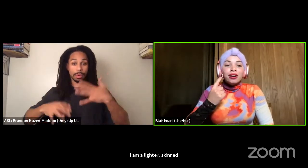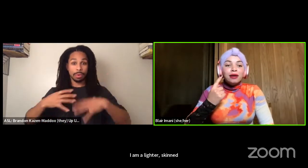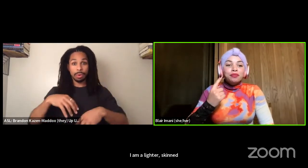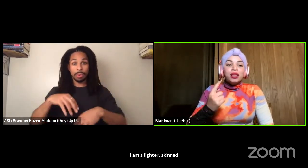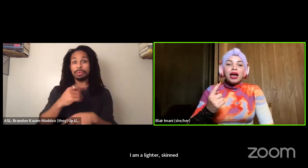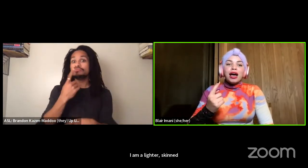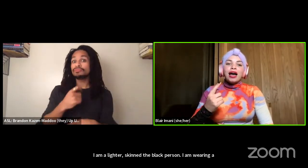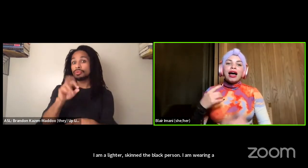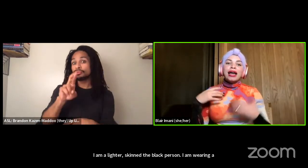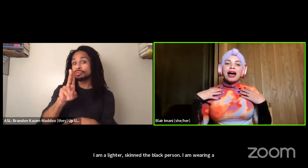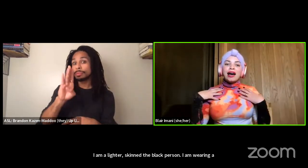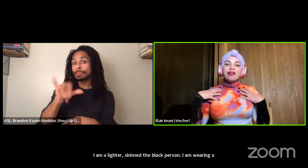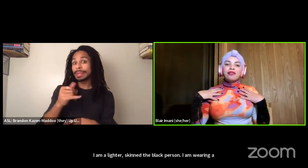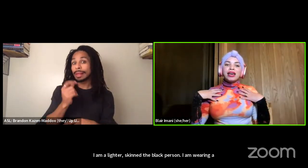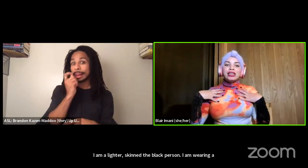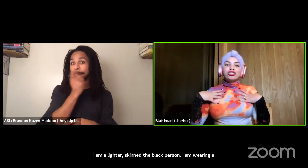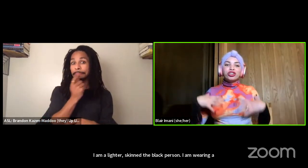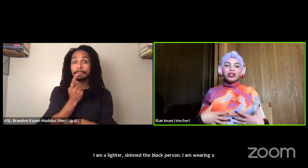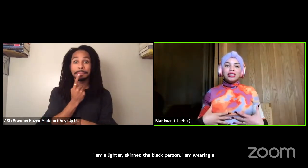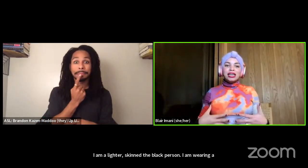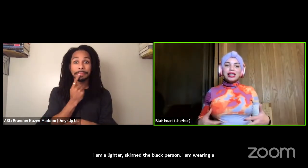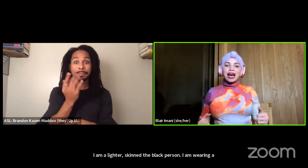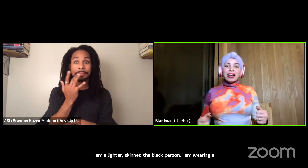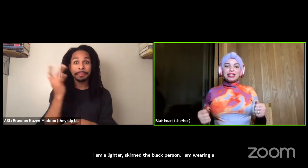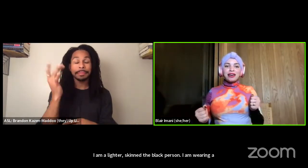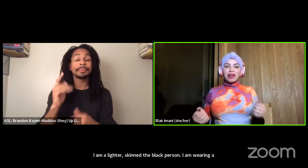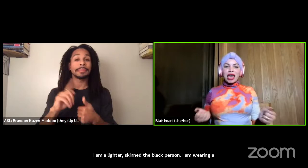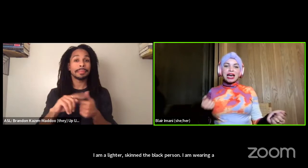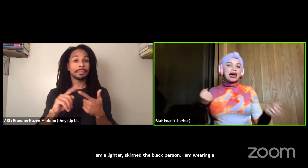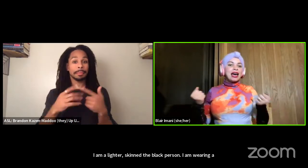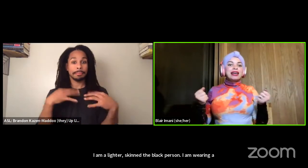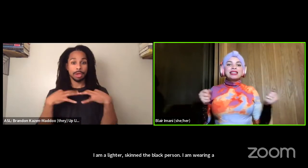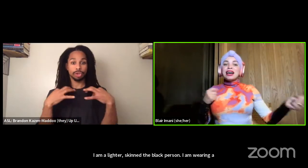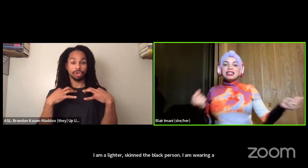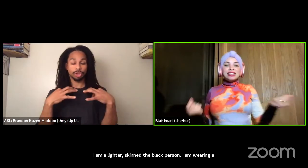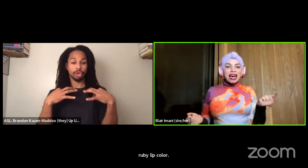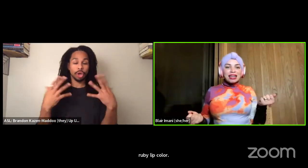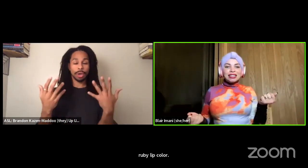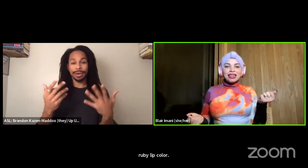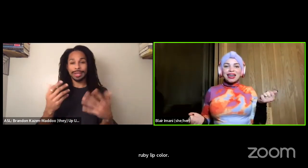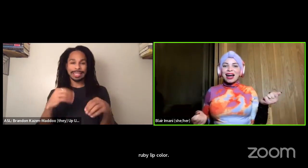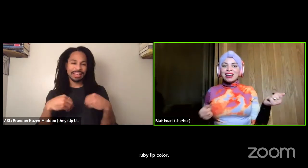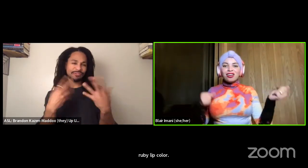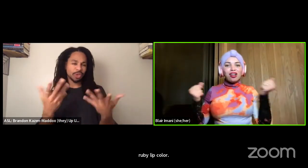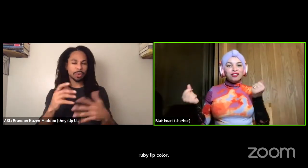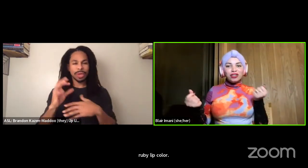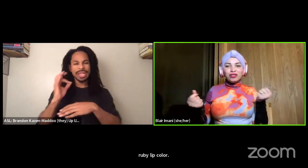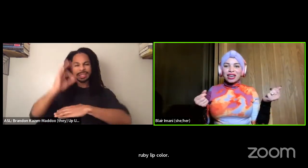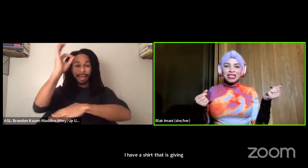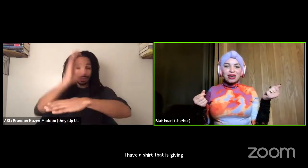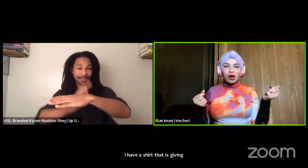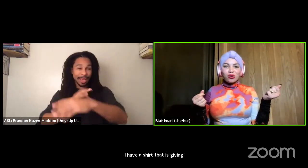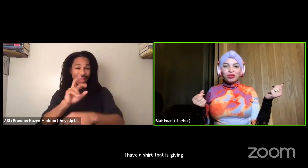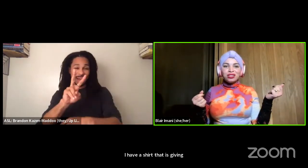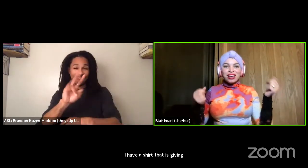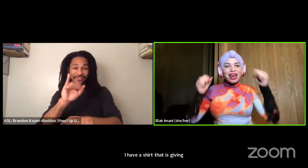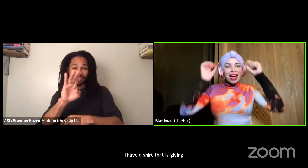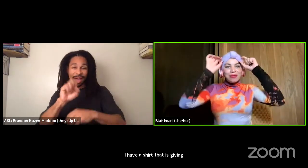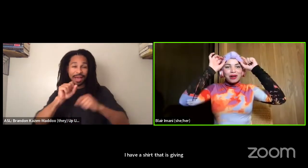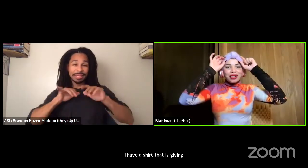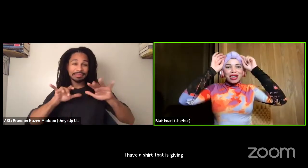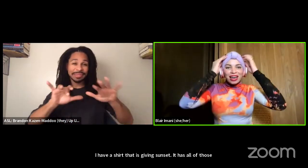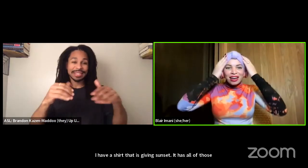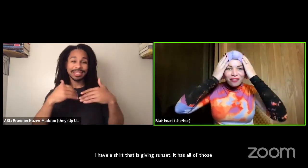lip color. I have a shirt that is giving sunset. It has all of those nice